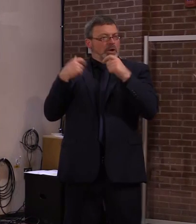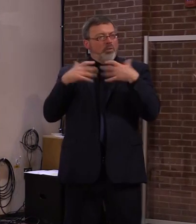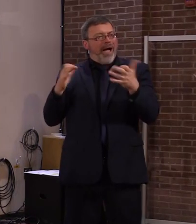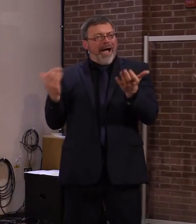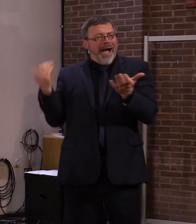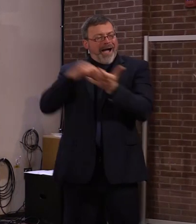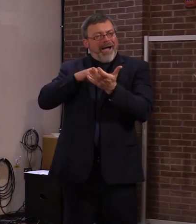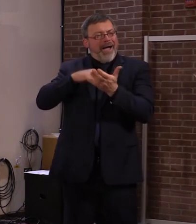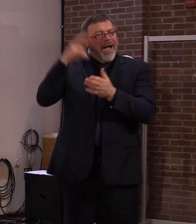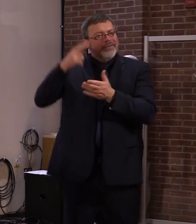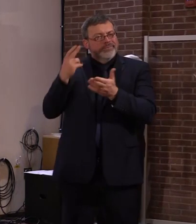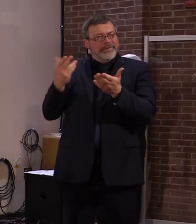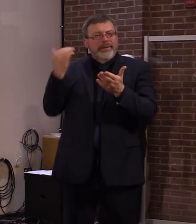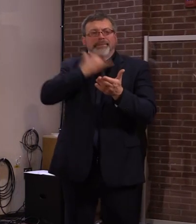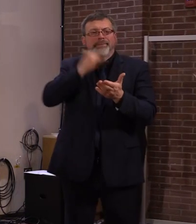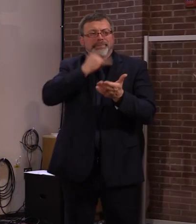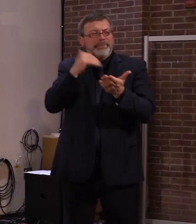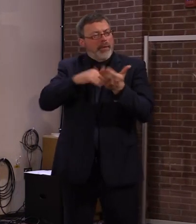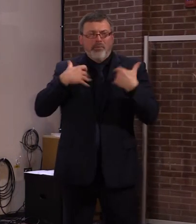us.